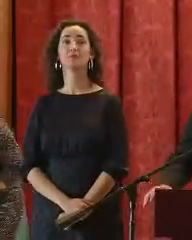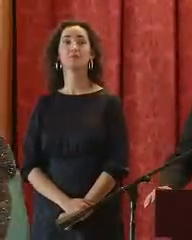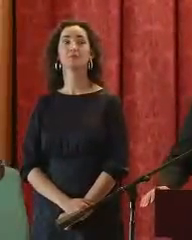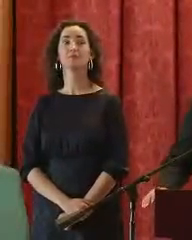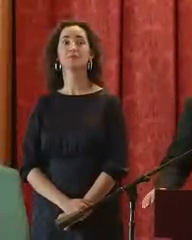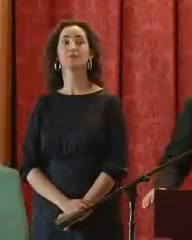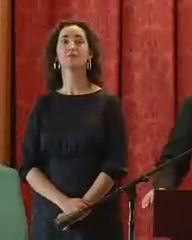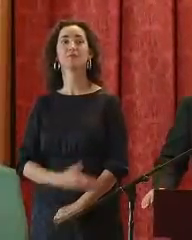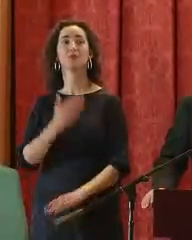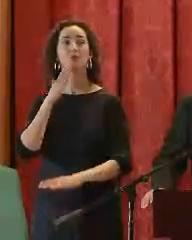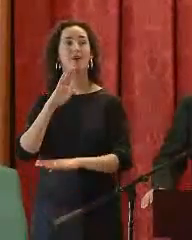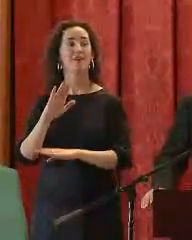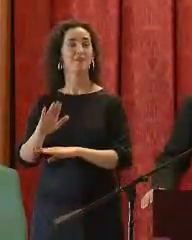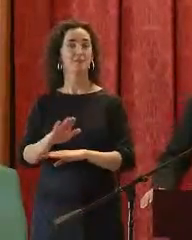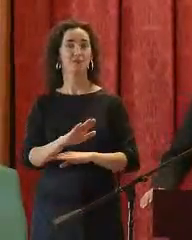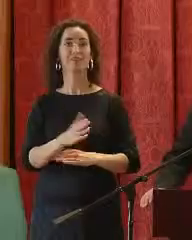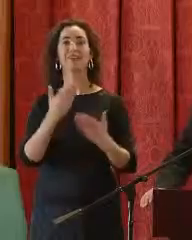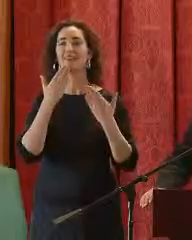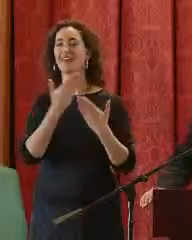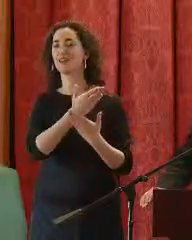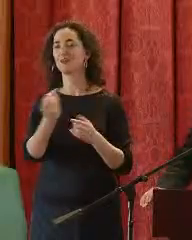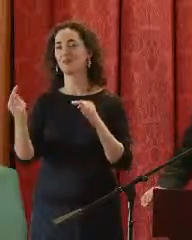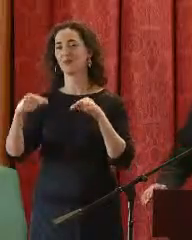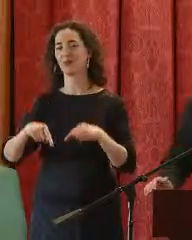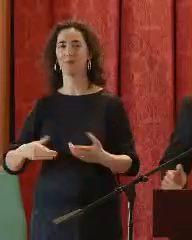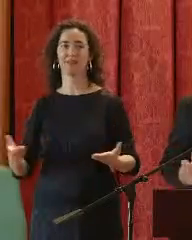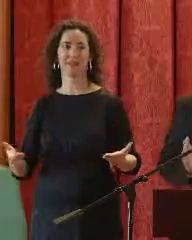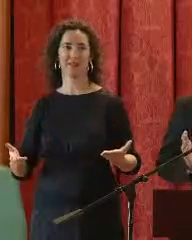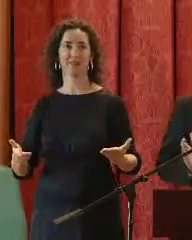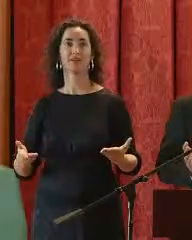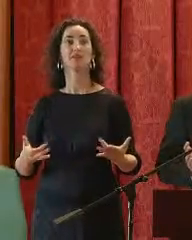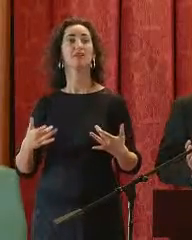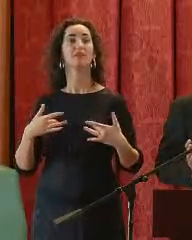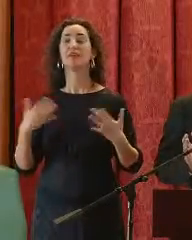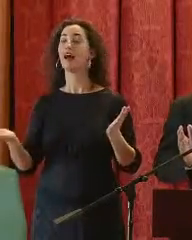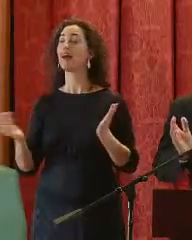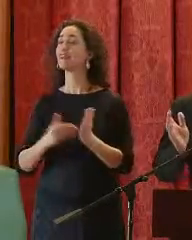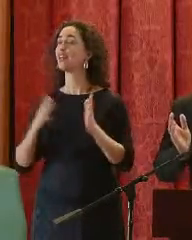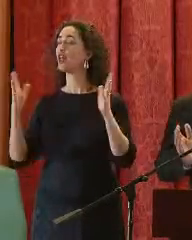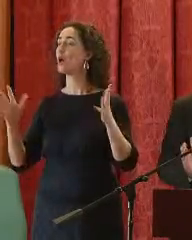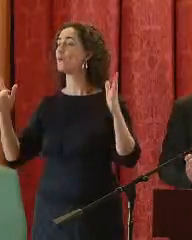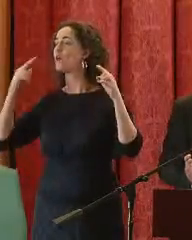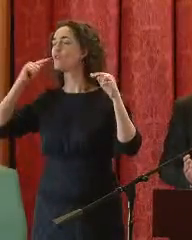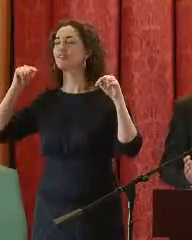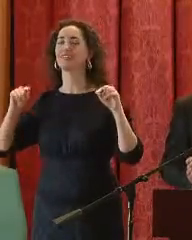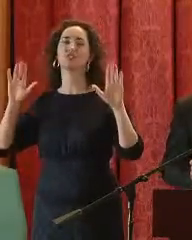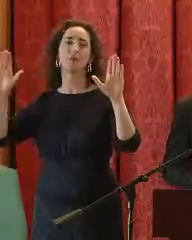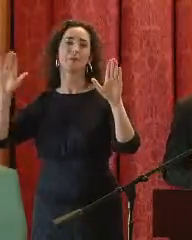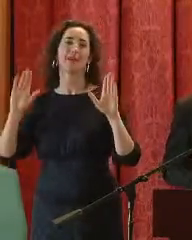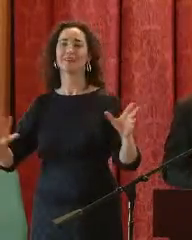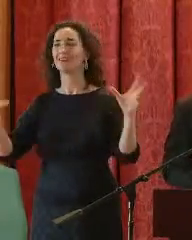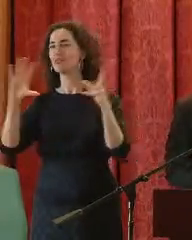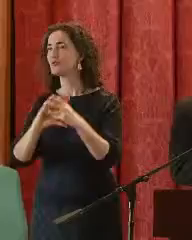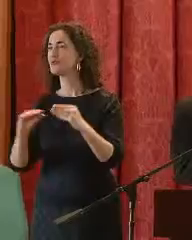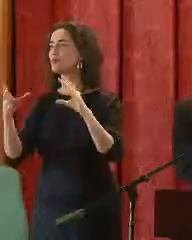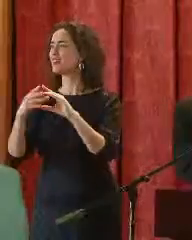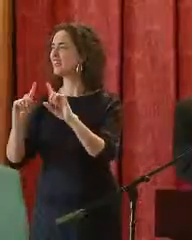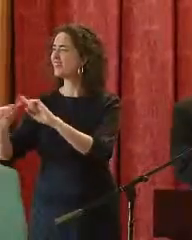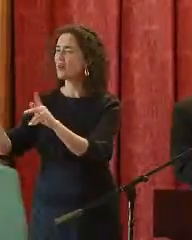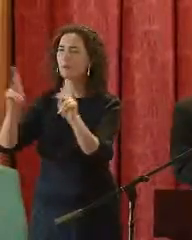Well, good afternoon, and thank you all for being here. How about another round of applause for these amazing stories and